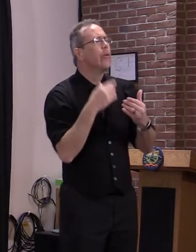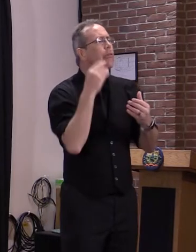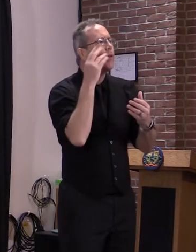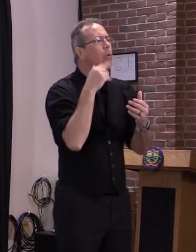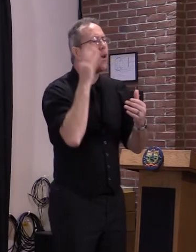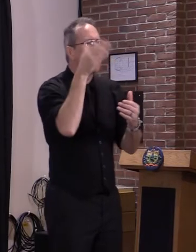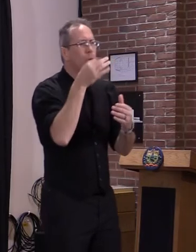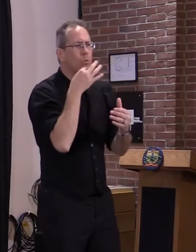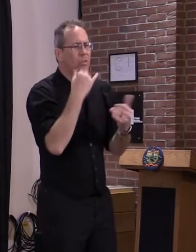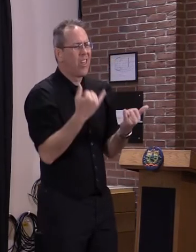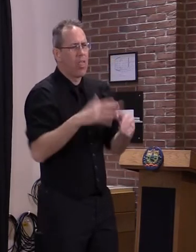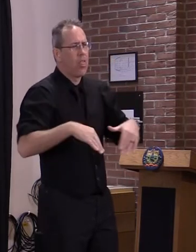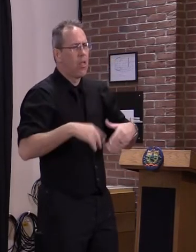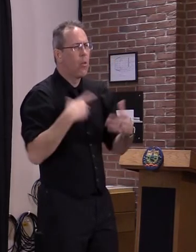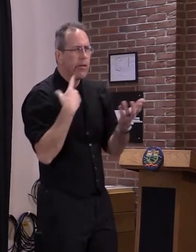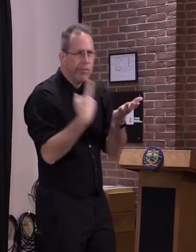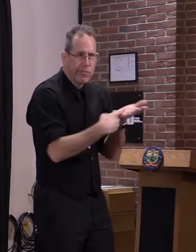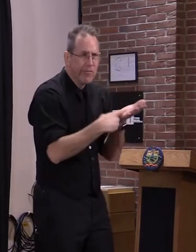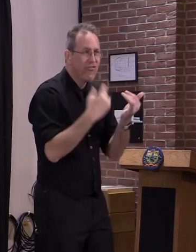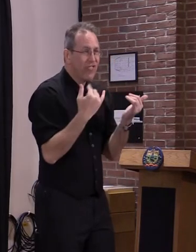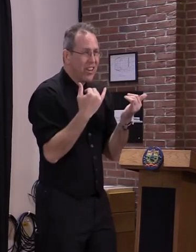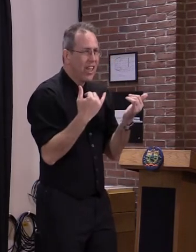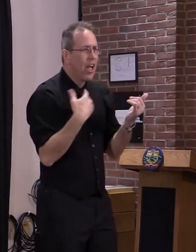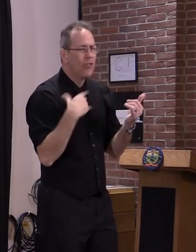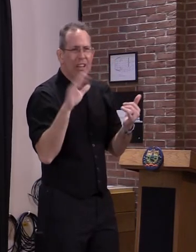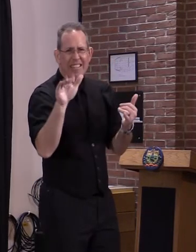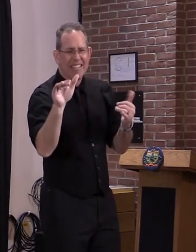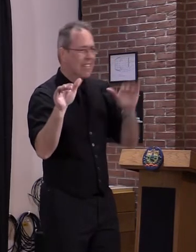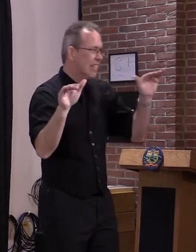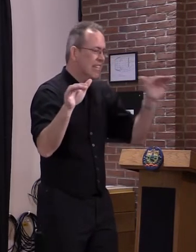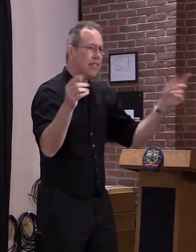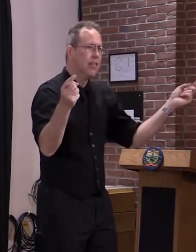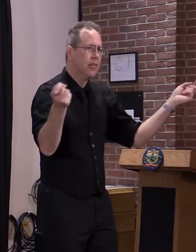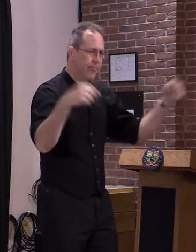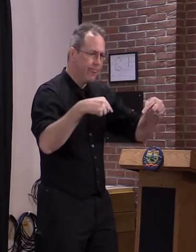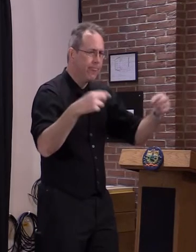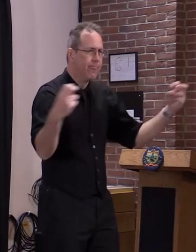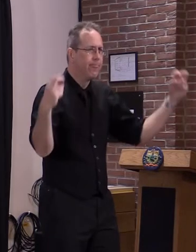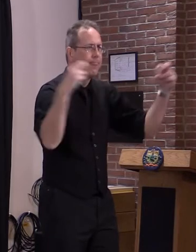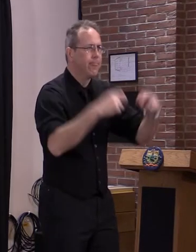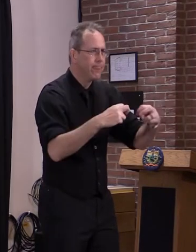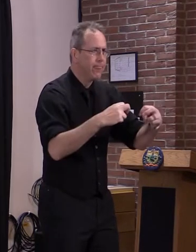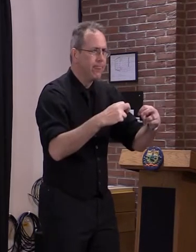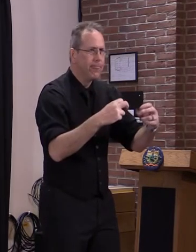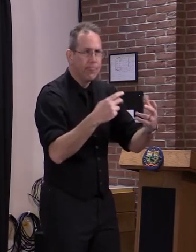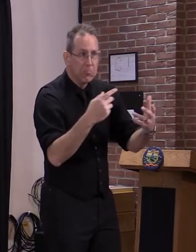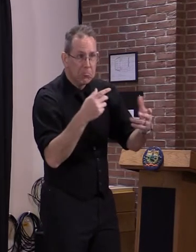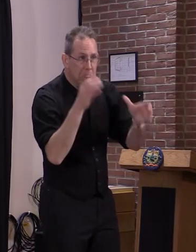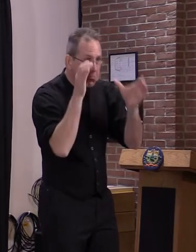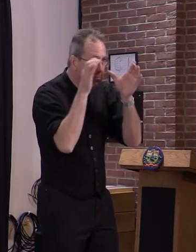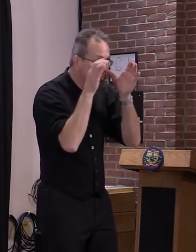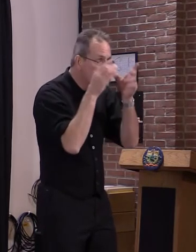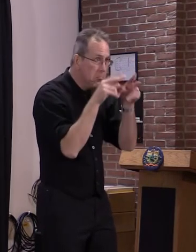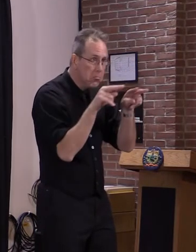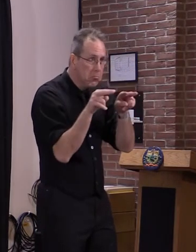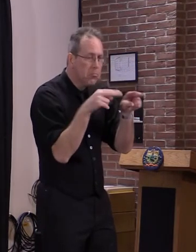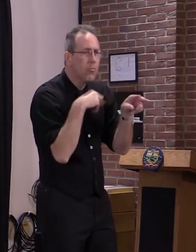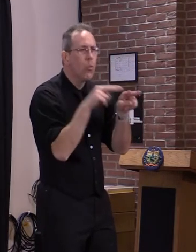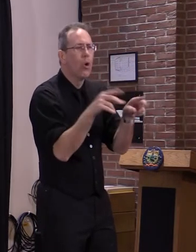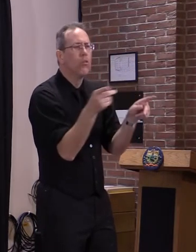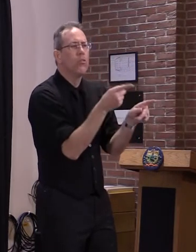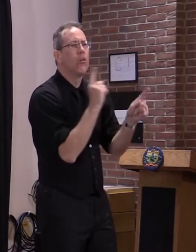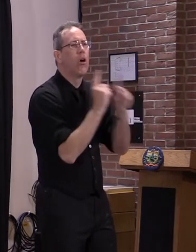again, really working to watch and monitor the situation on the ground and encourage